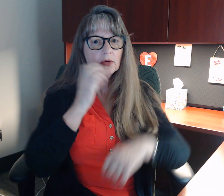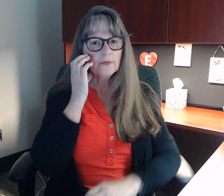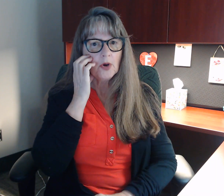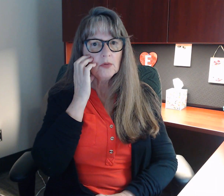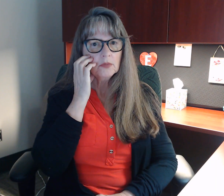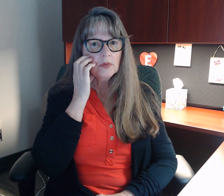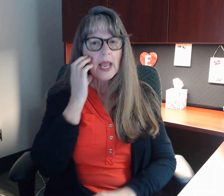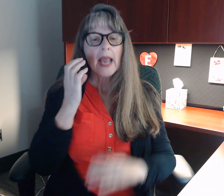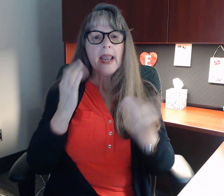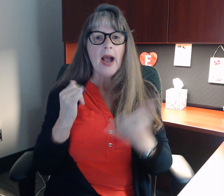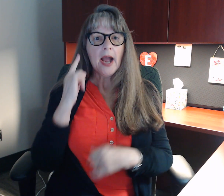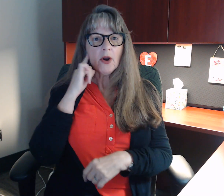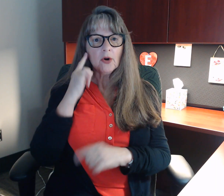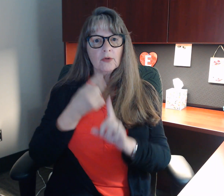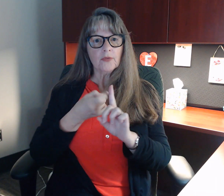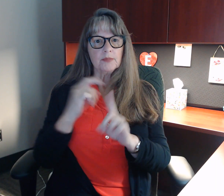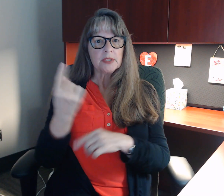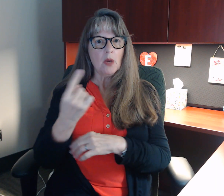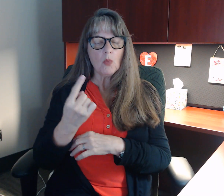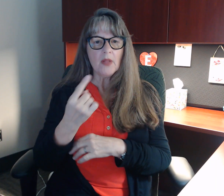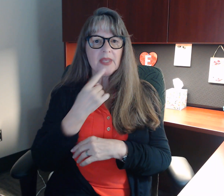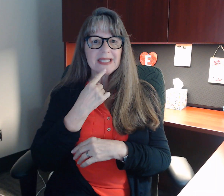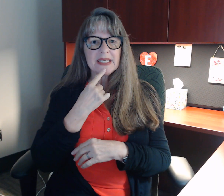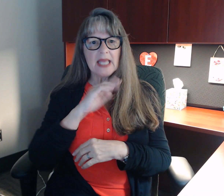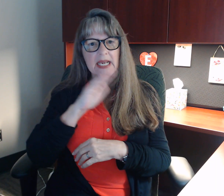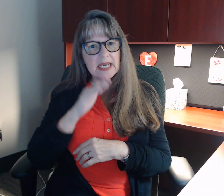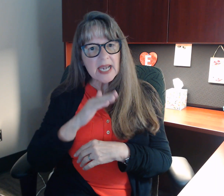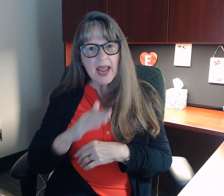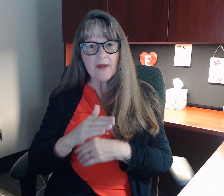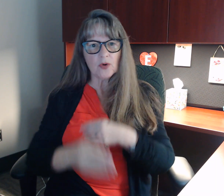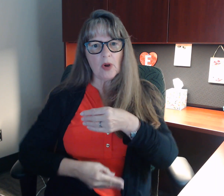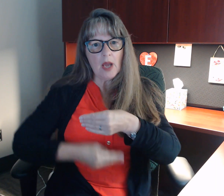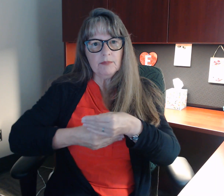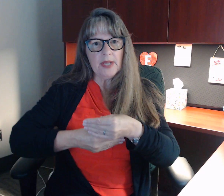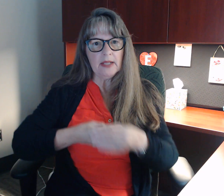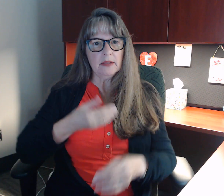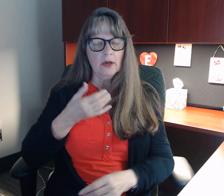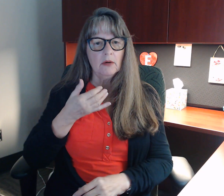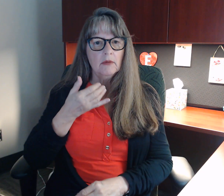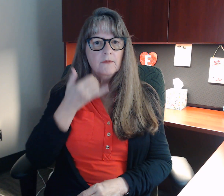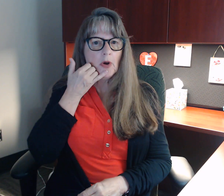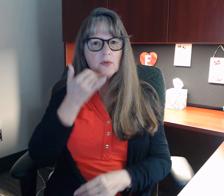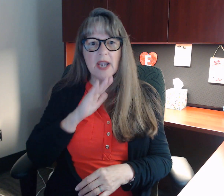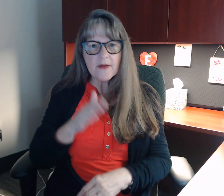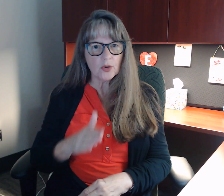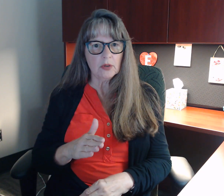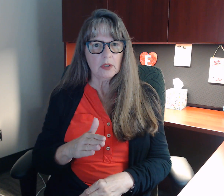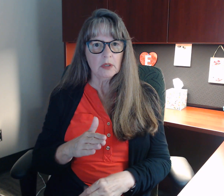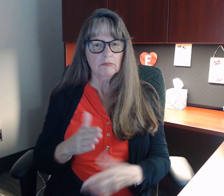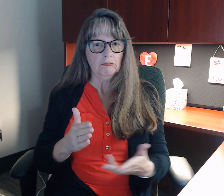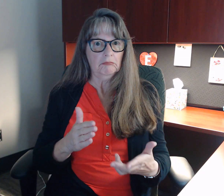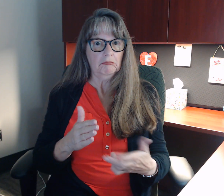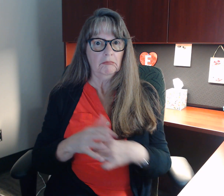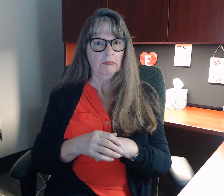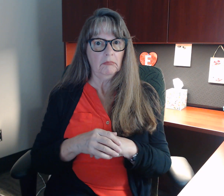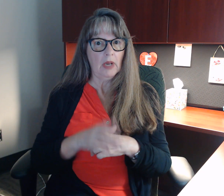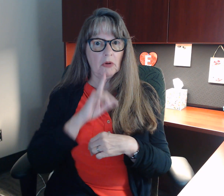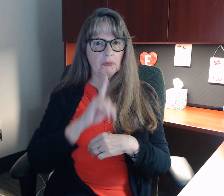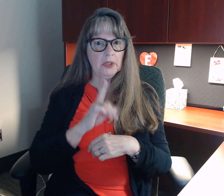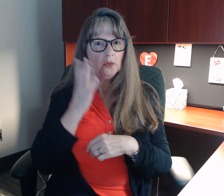phone. Now, I heard from someone that says they never update their phone, never. I go, really?